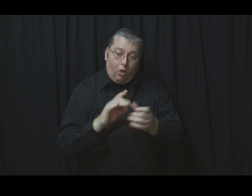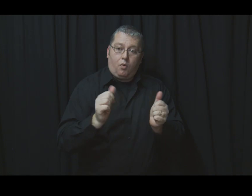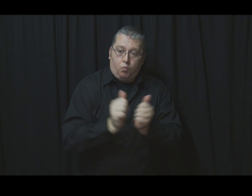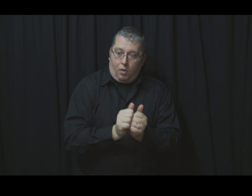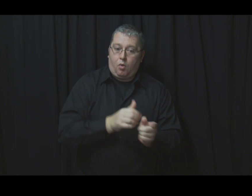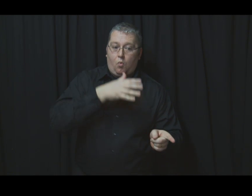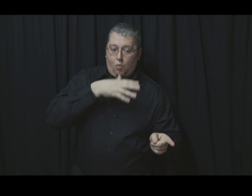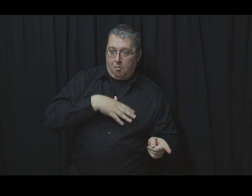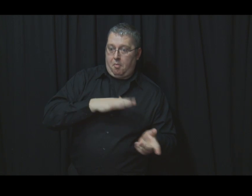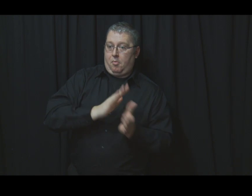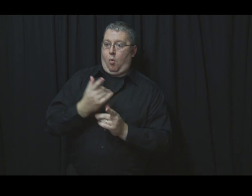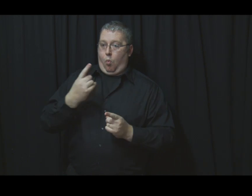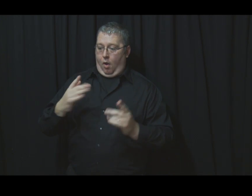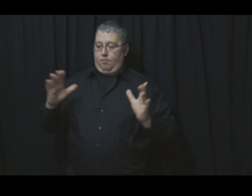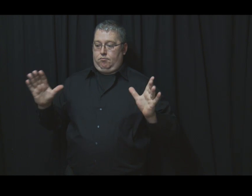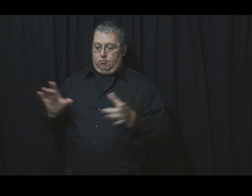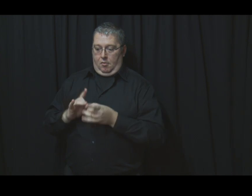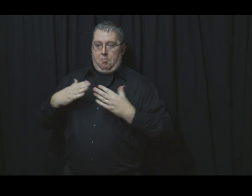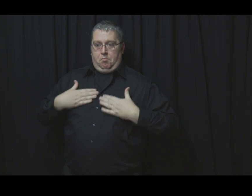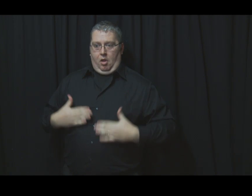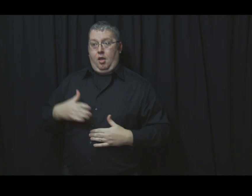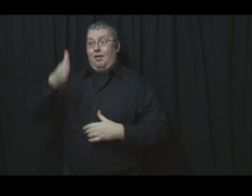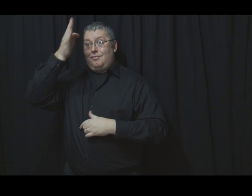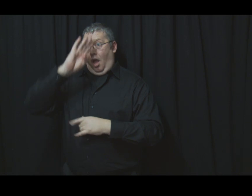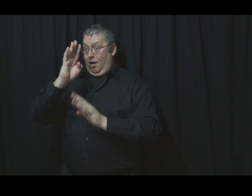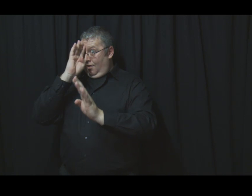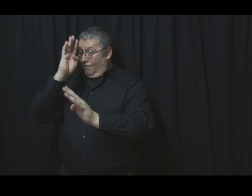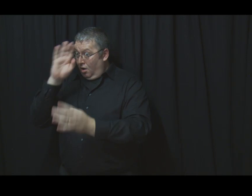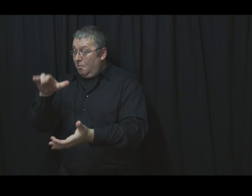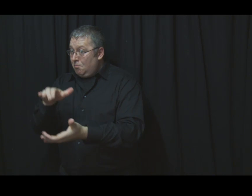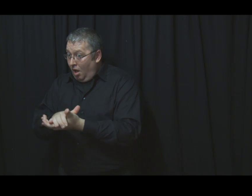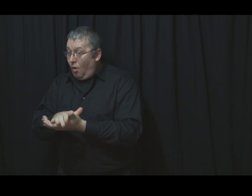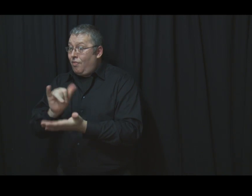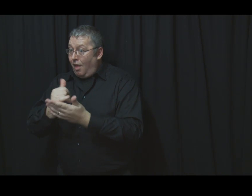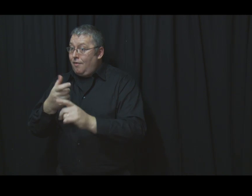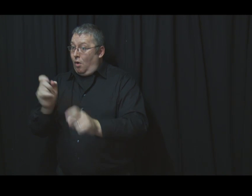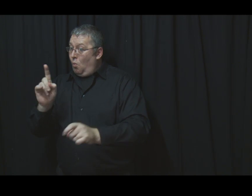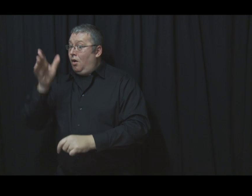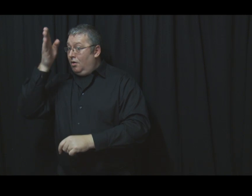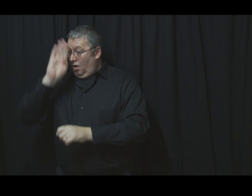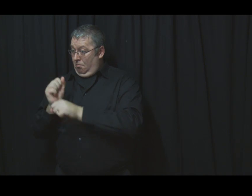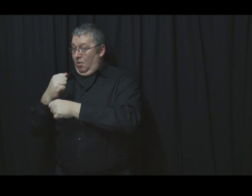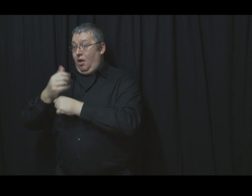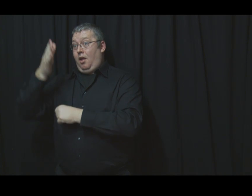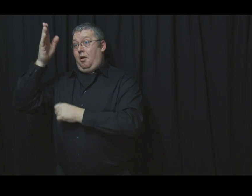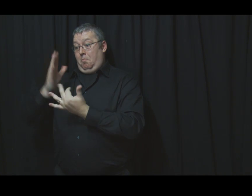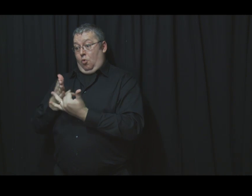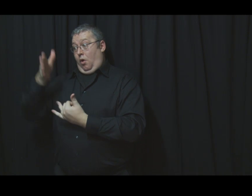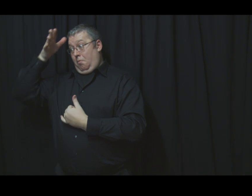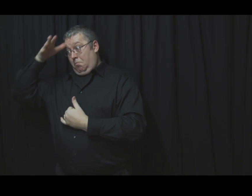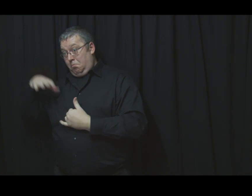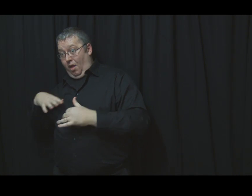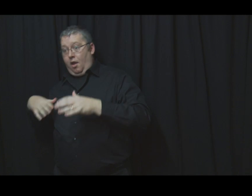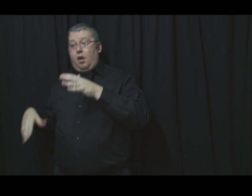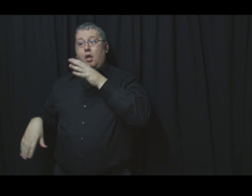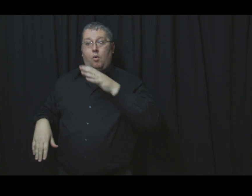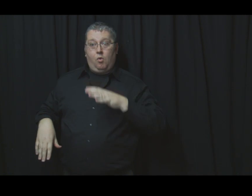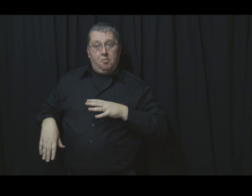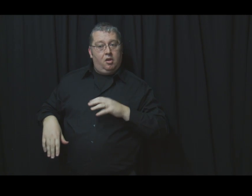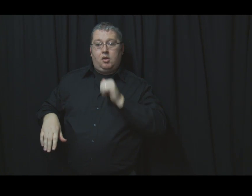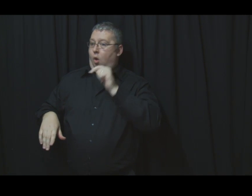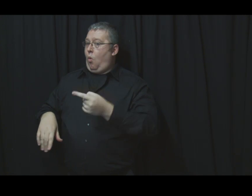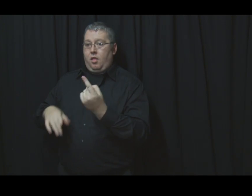Genesis 1 and 2. God invented marriage, by the way. That's where marriage comes from, and it's to be a man and a woman. And not only